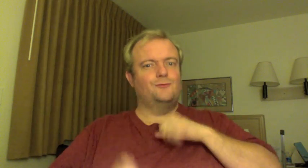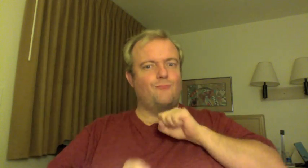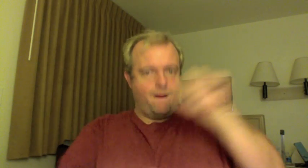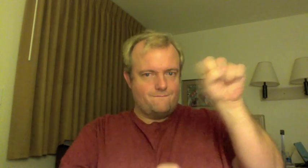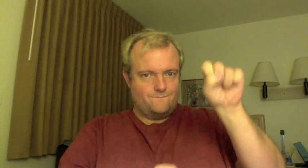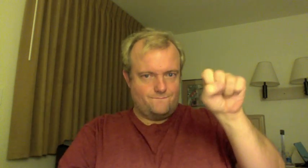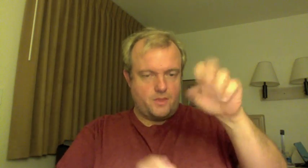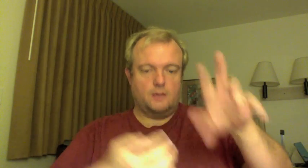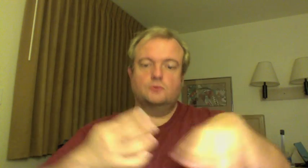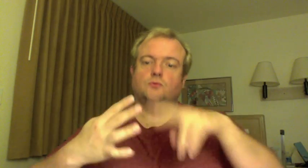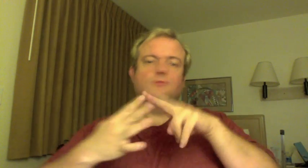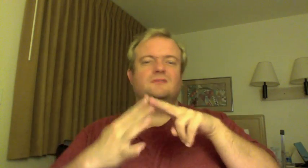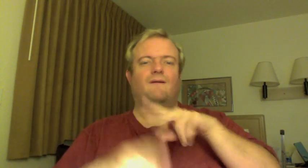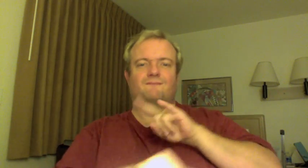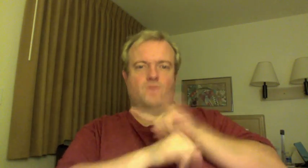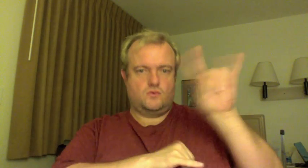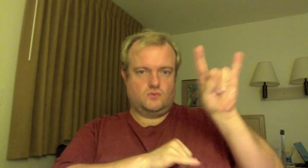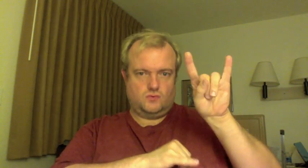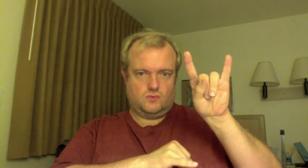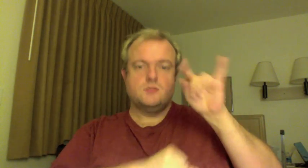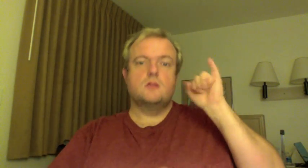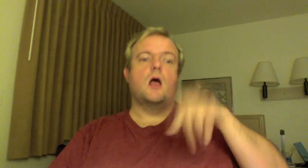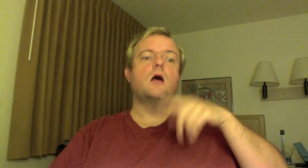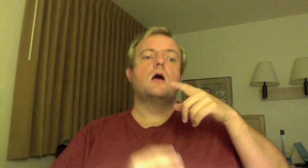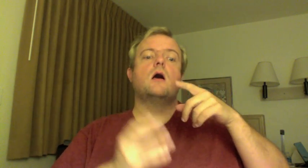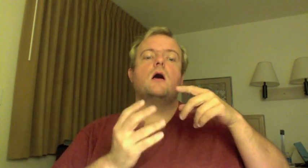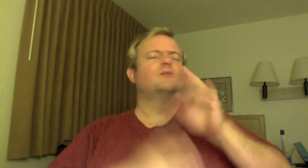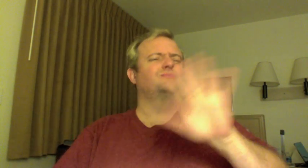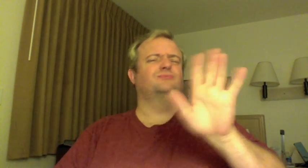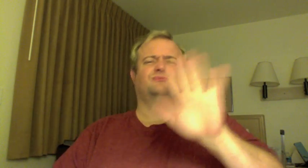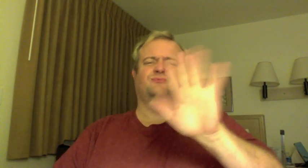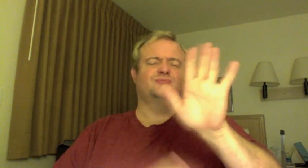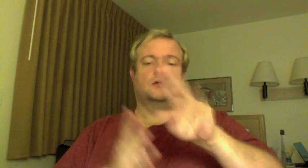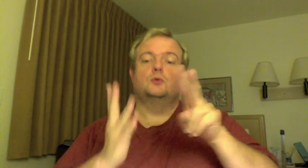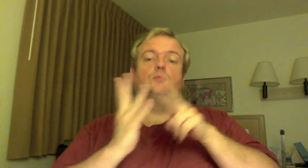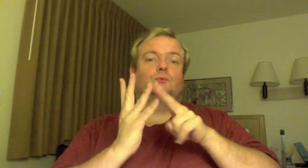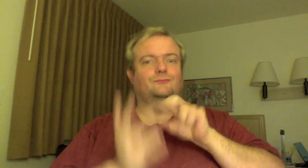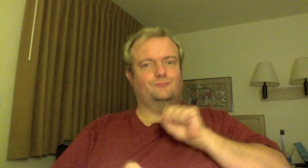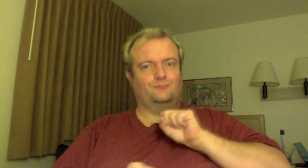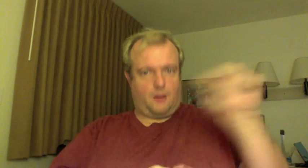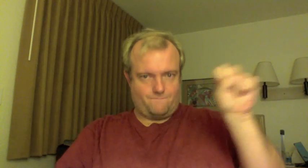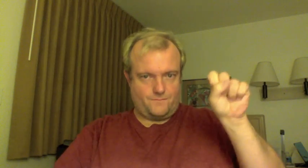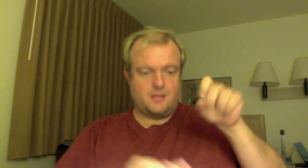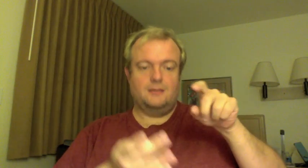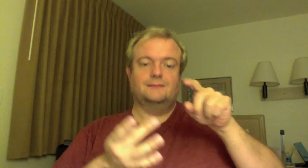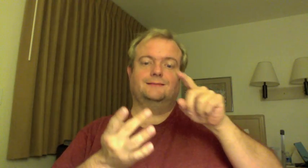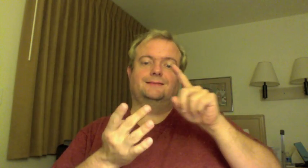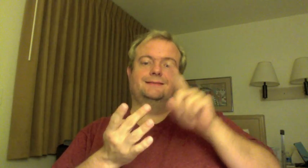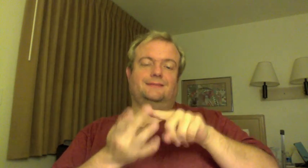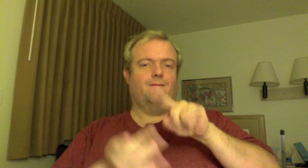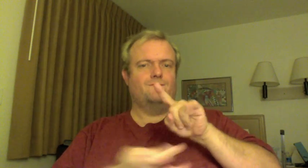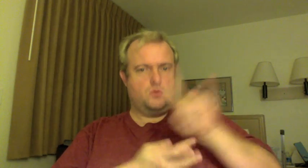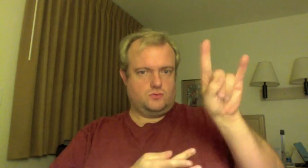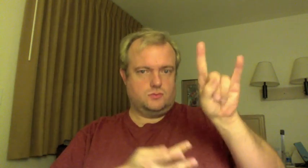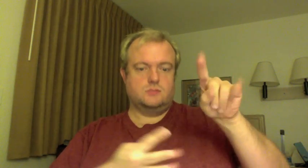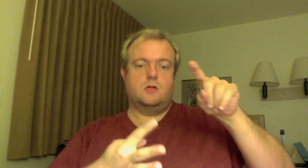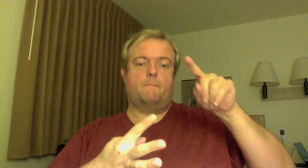trusses encircling the concrete bowl. They serve as the bones of the structure. Just like a